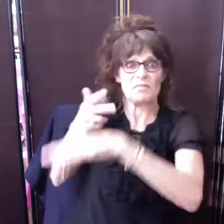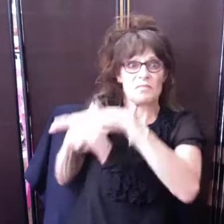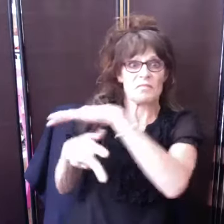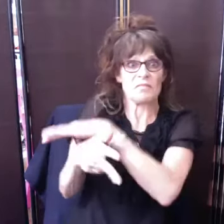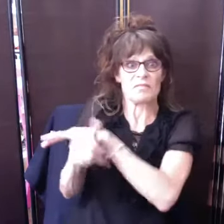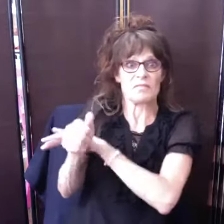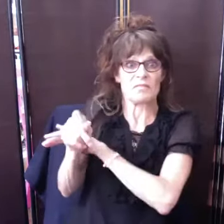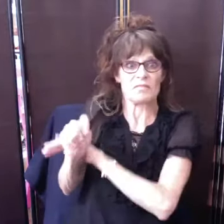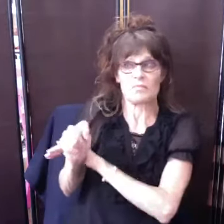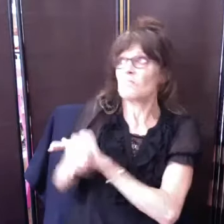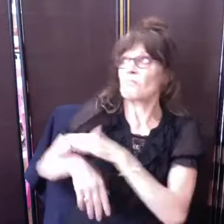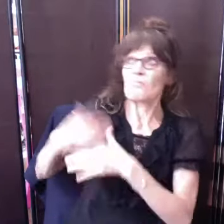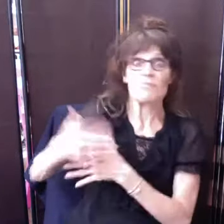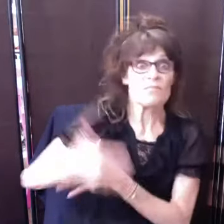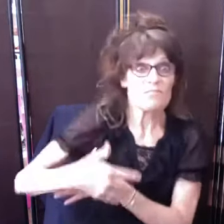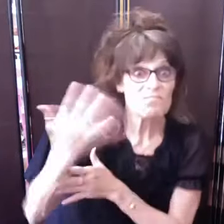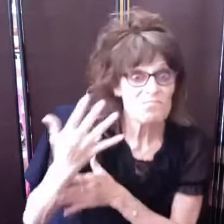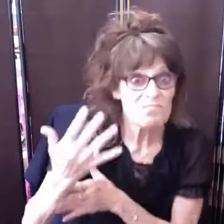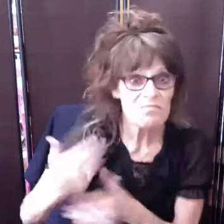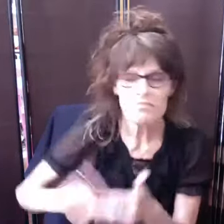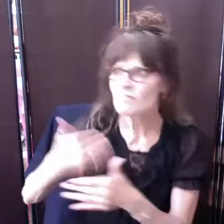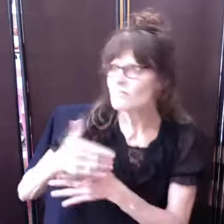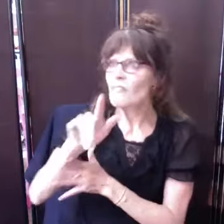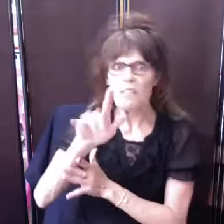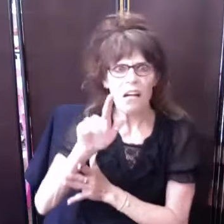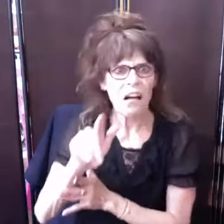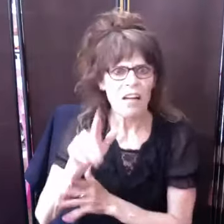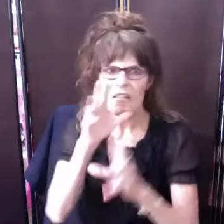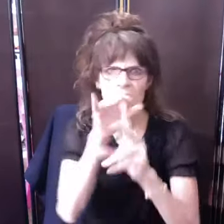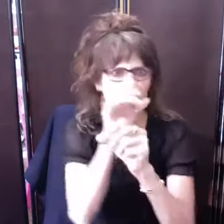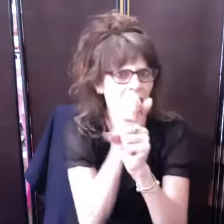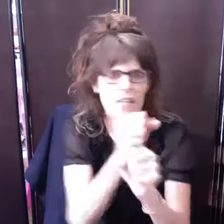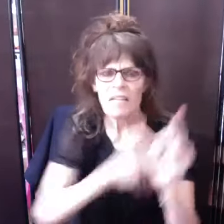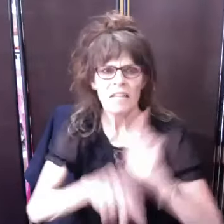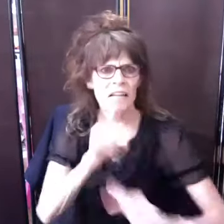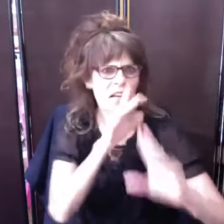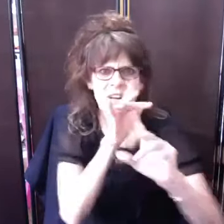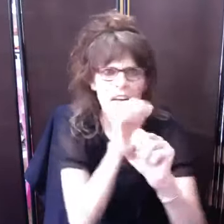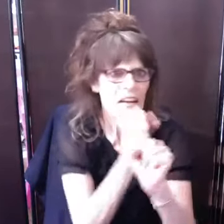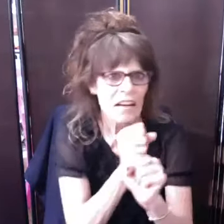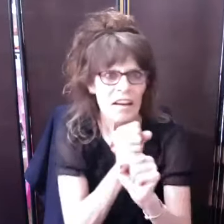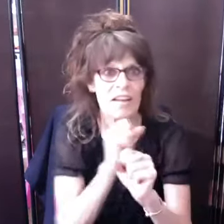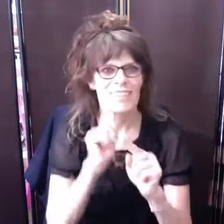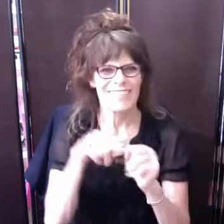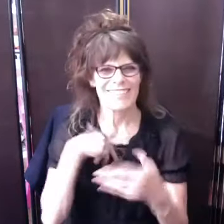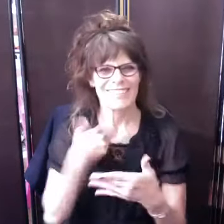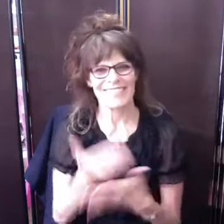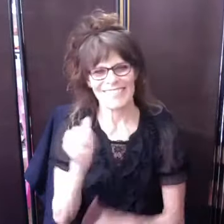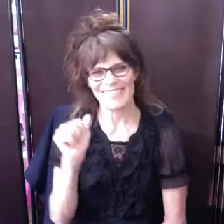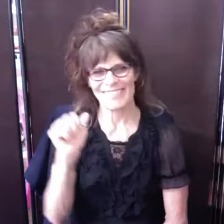5 up there, sometimes there's 25 up there. Fascinating people, most fascinating people probably until I came to Alcoholics Anonymous that ever crossed my path. I